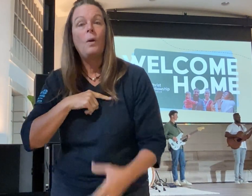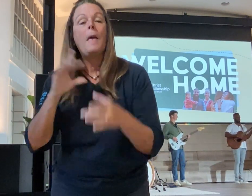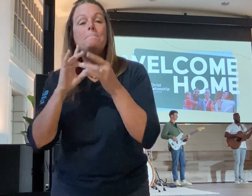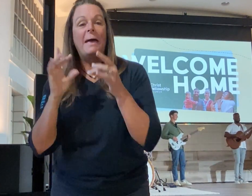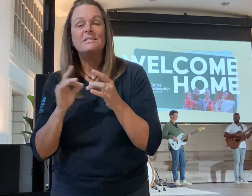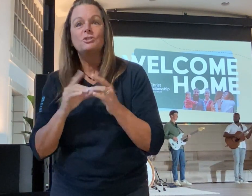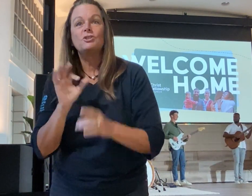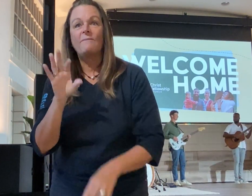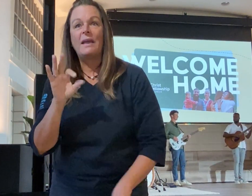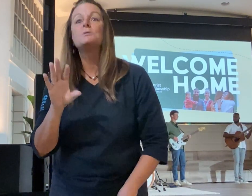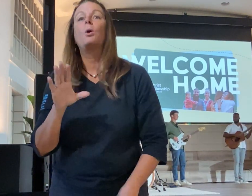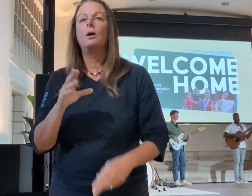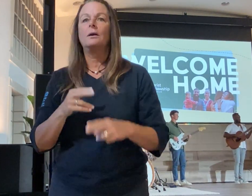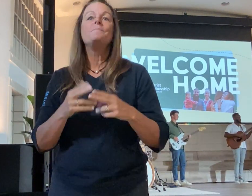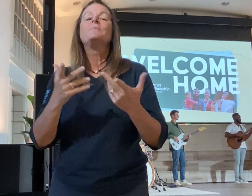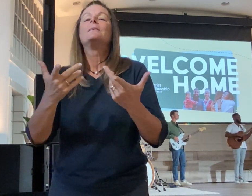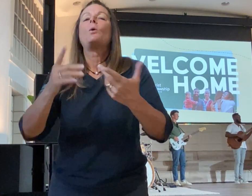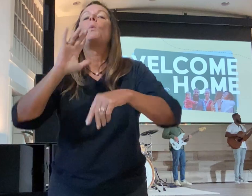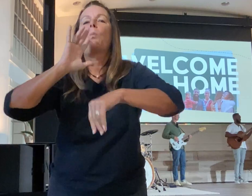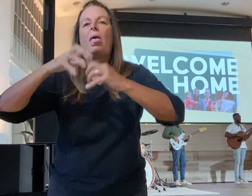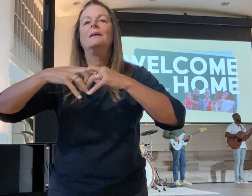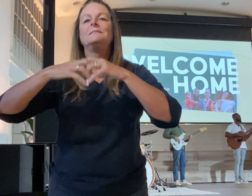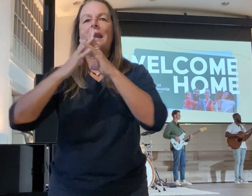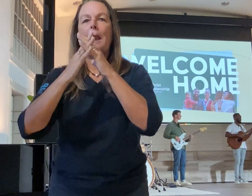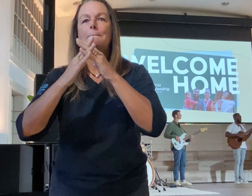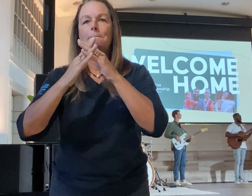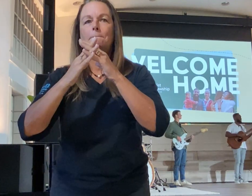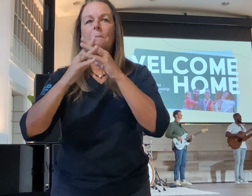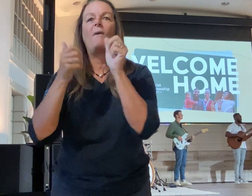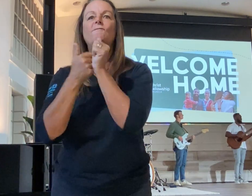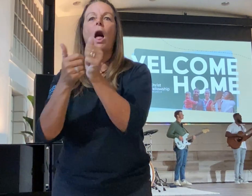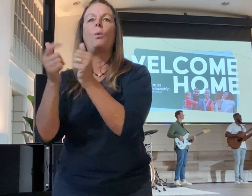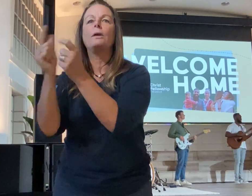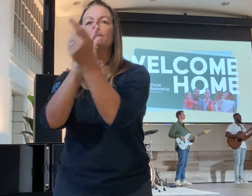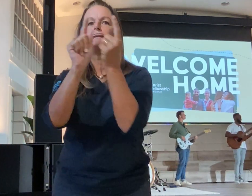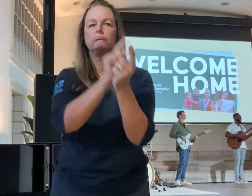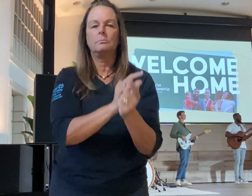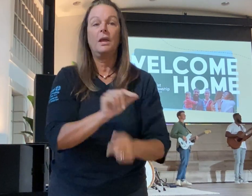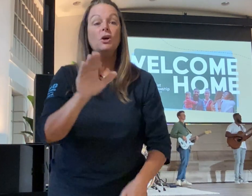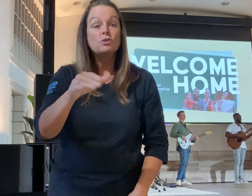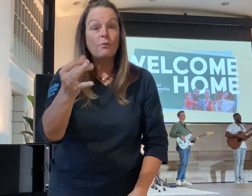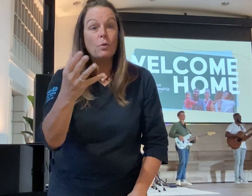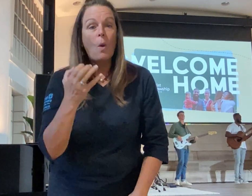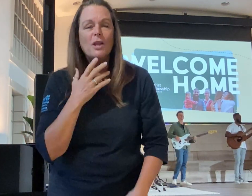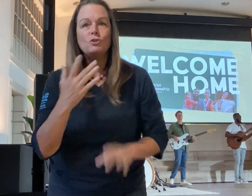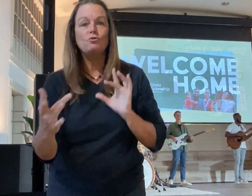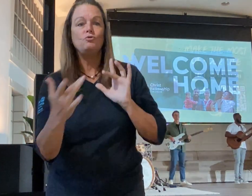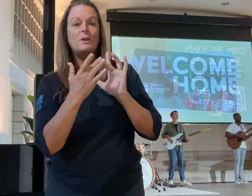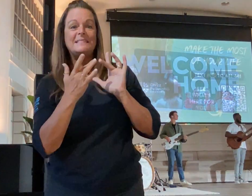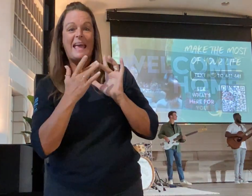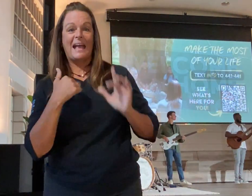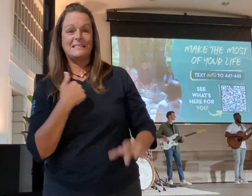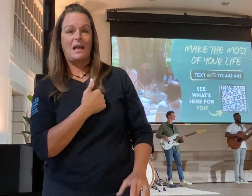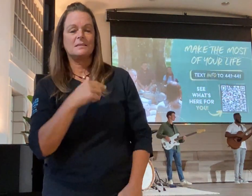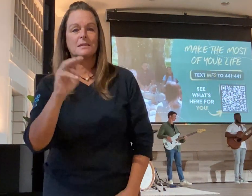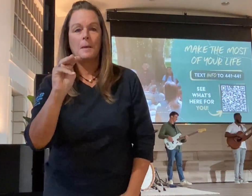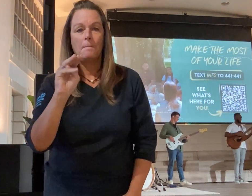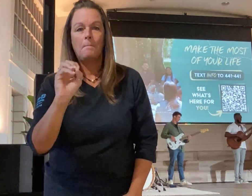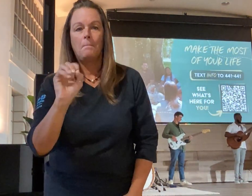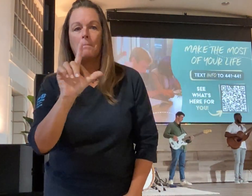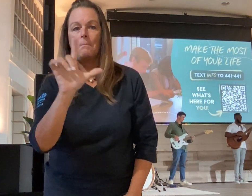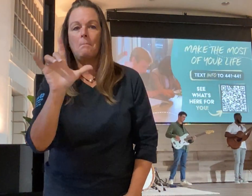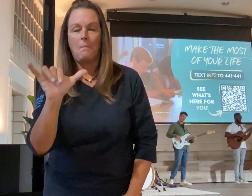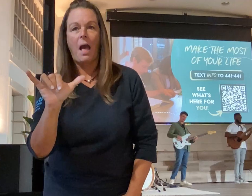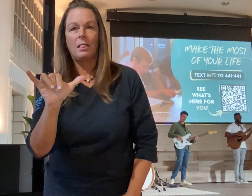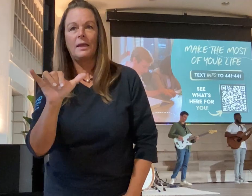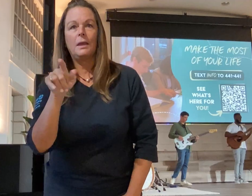out what your next step is. So there's no excuse, okay? No excuse, all right? But we would love to invite you. Find any one of us in the